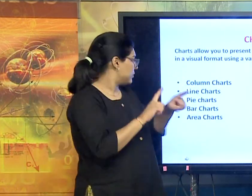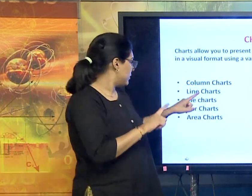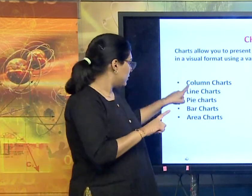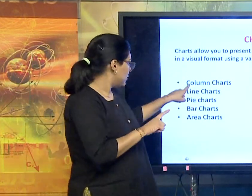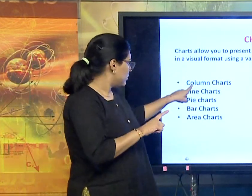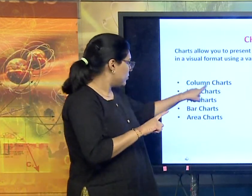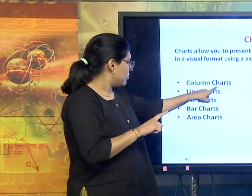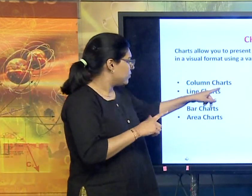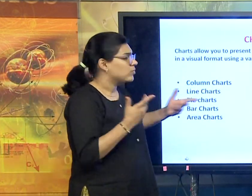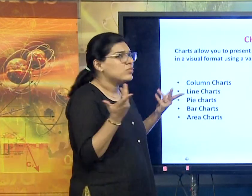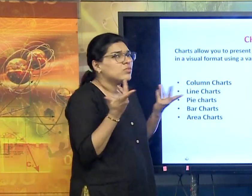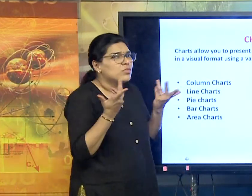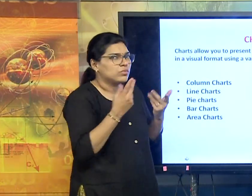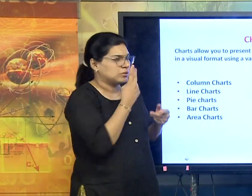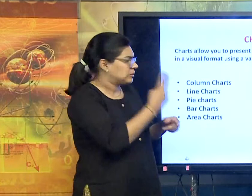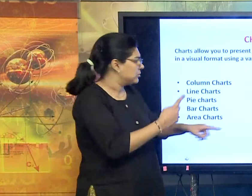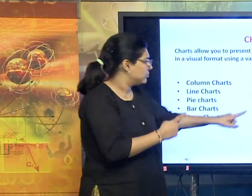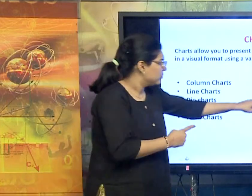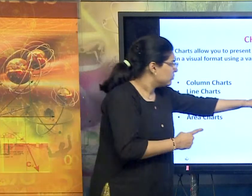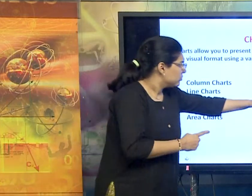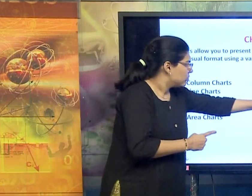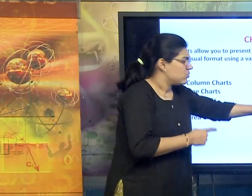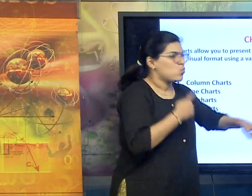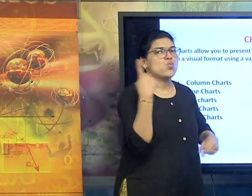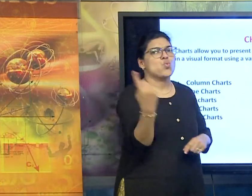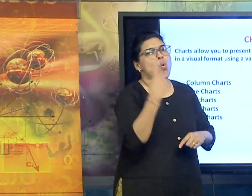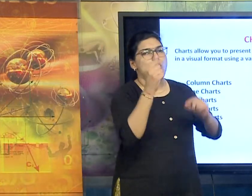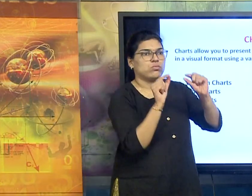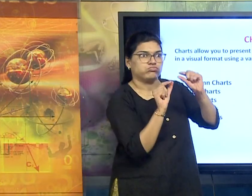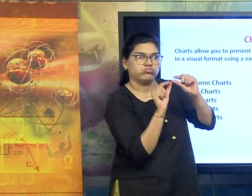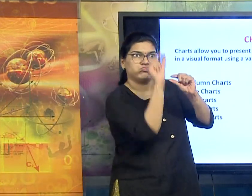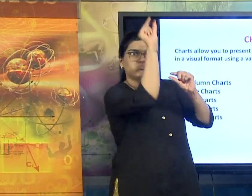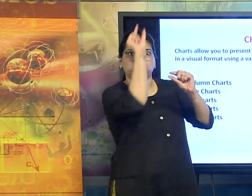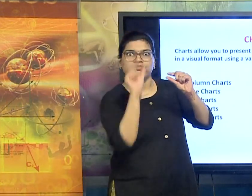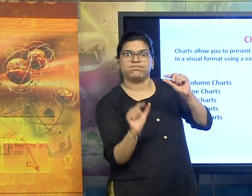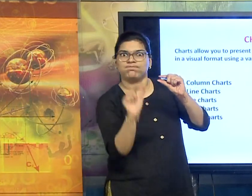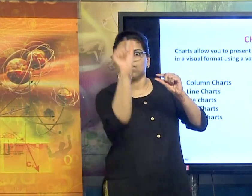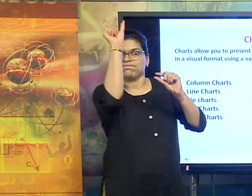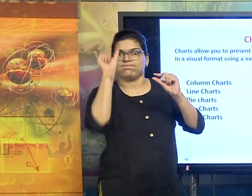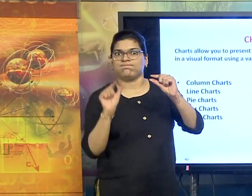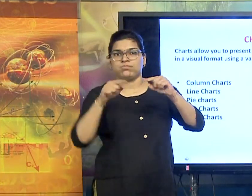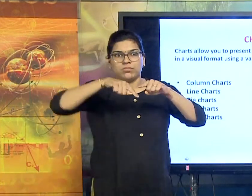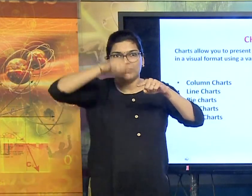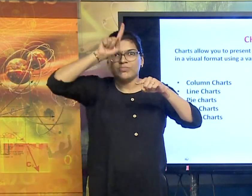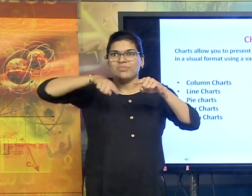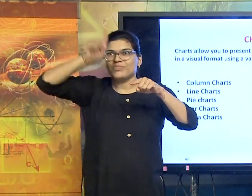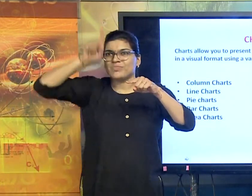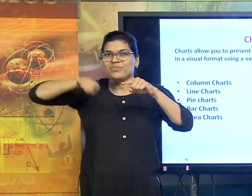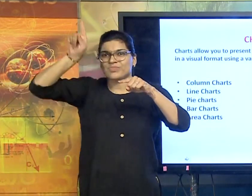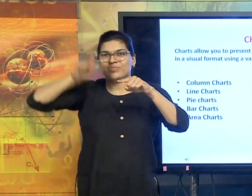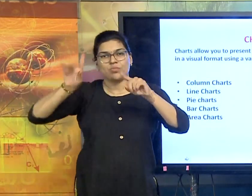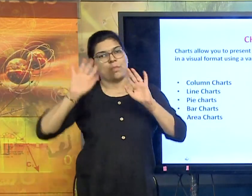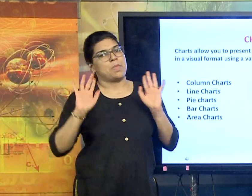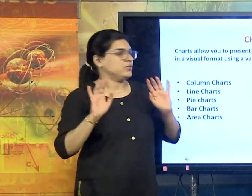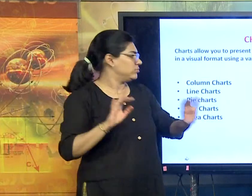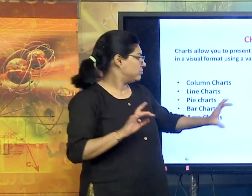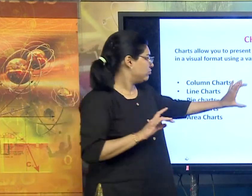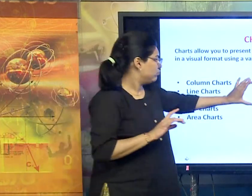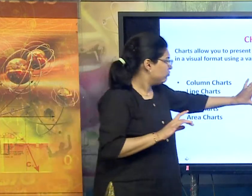The first chart is column chart. See, these are all column charts. Different kinds of column charts are